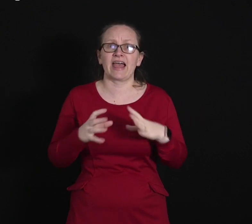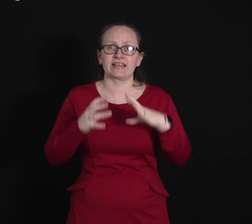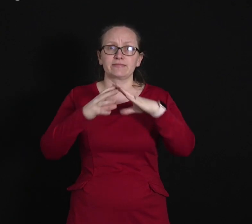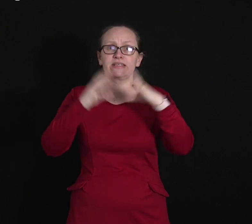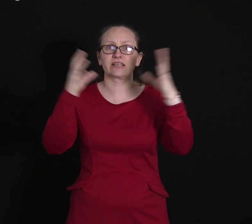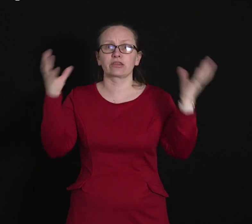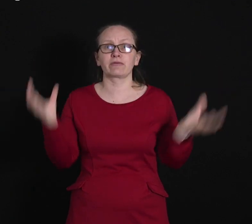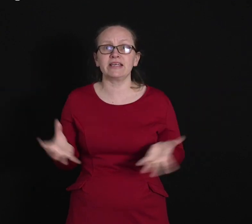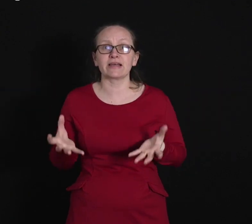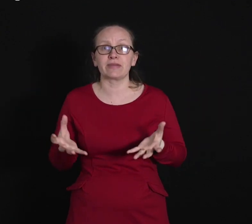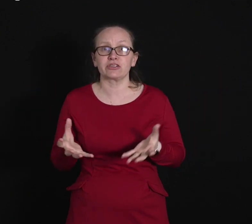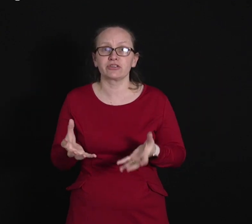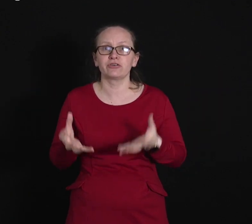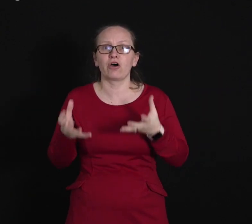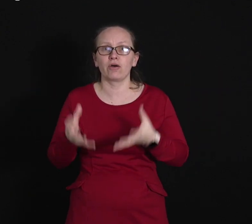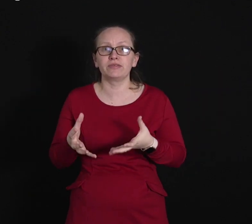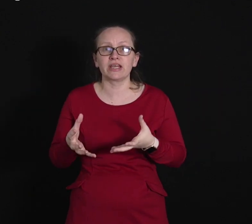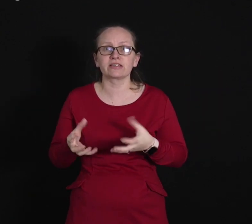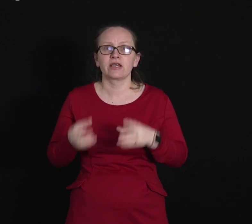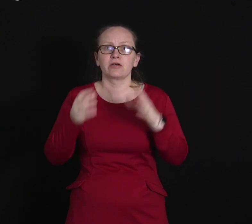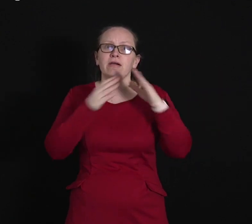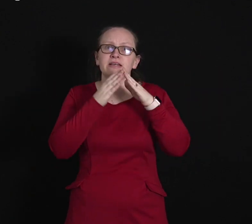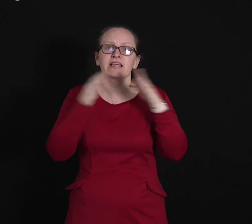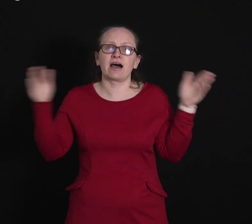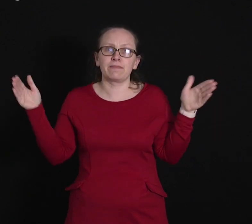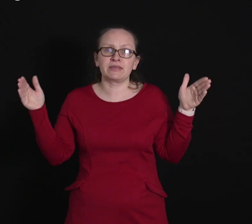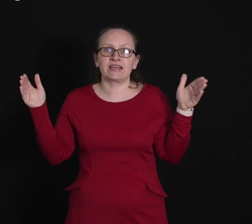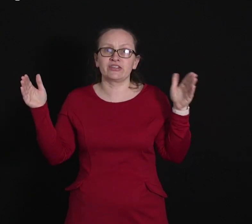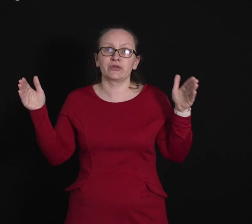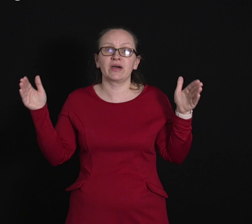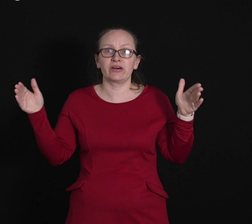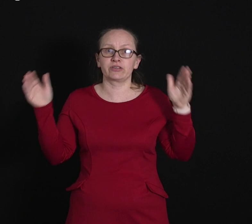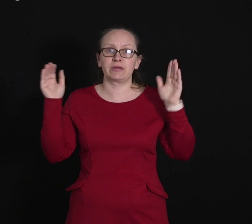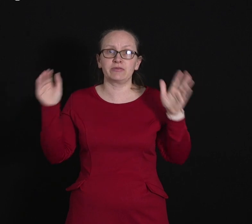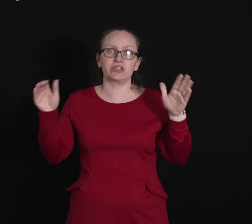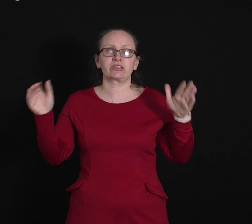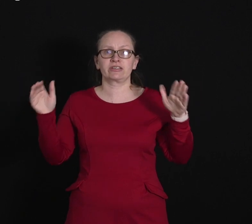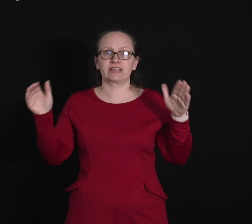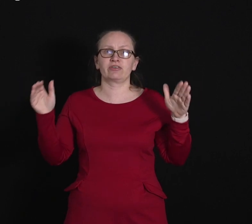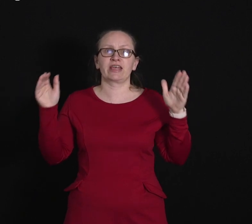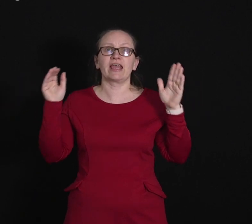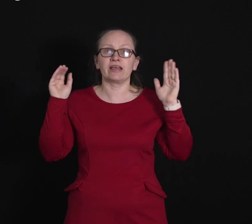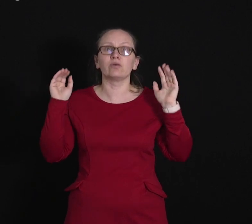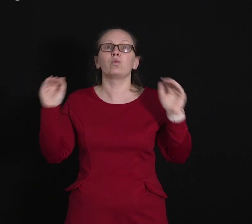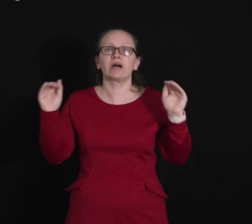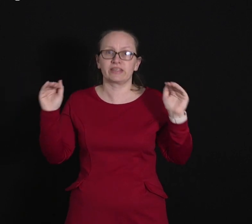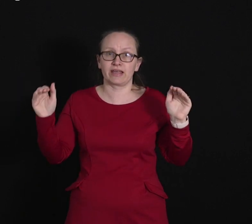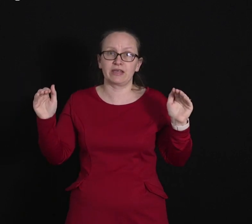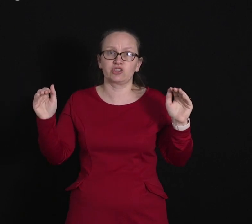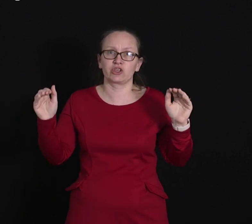atom is a three-dimensional object whereas our potential wells we were just considering in one dimension.